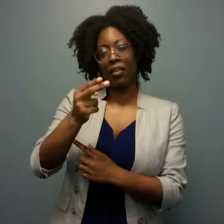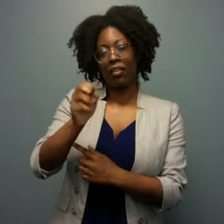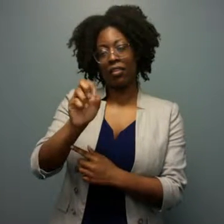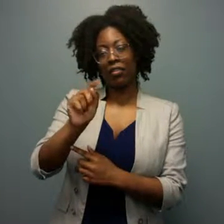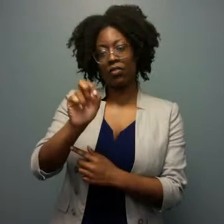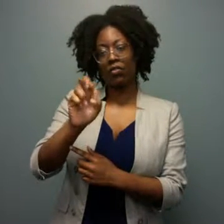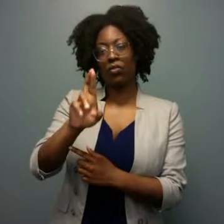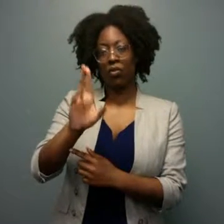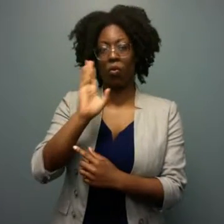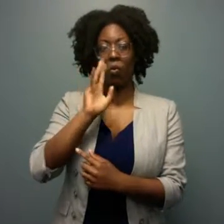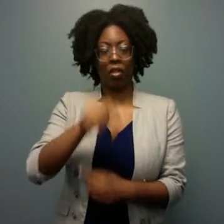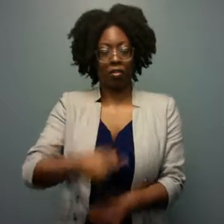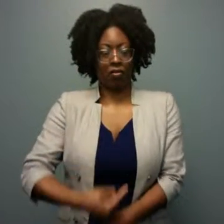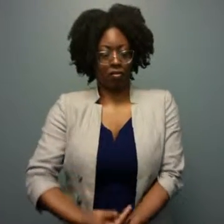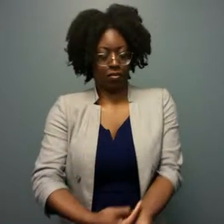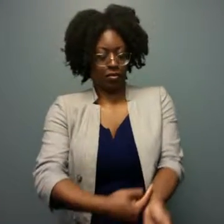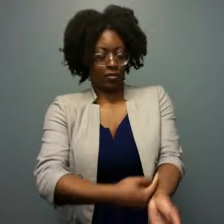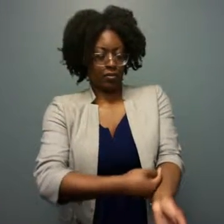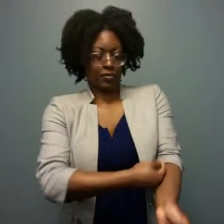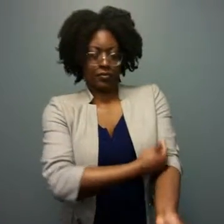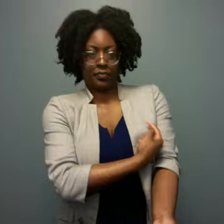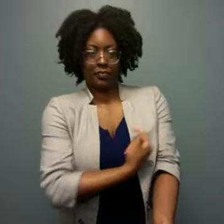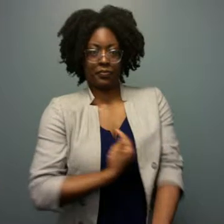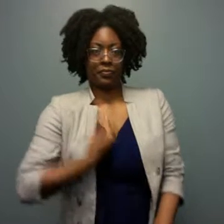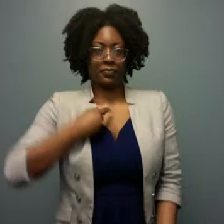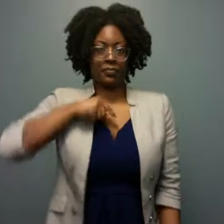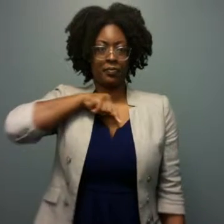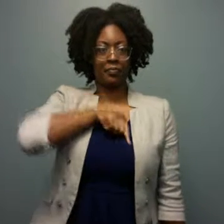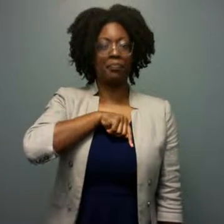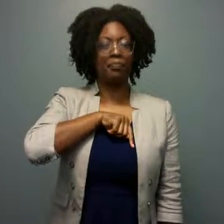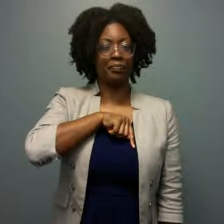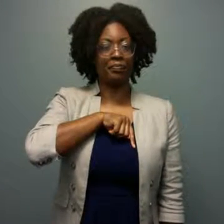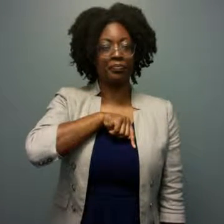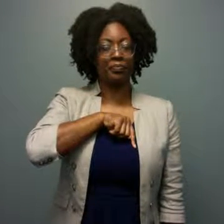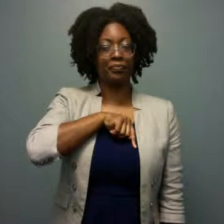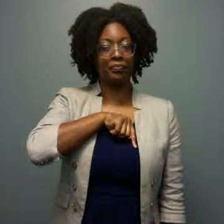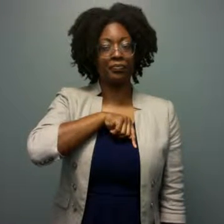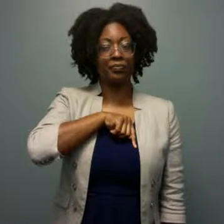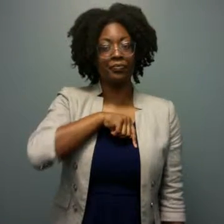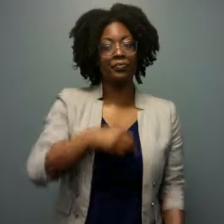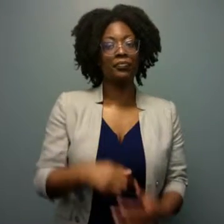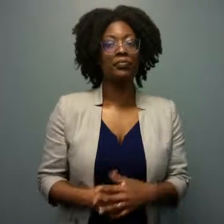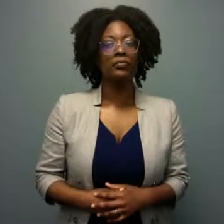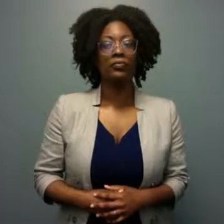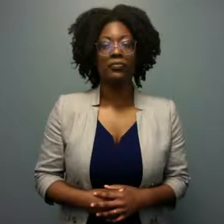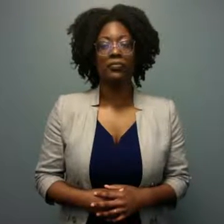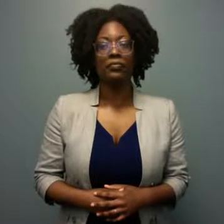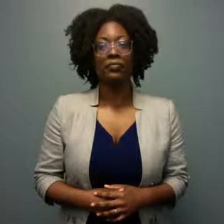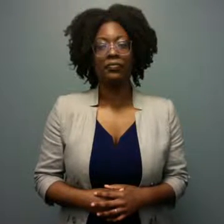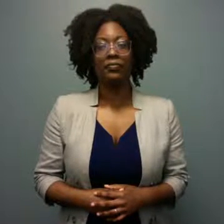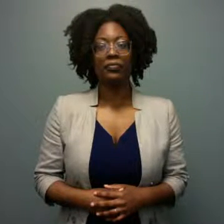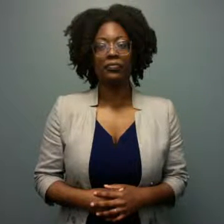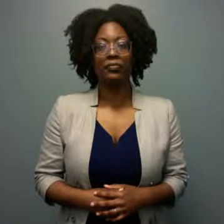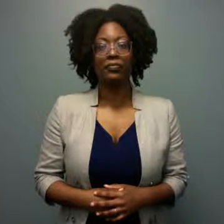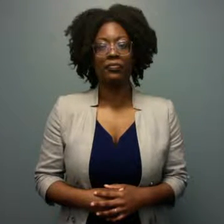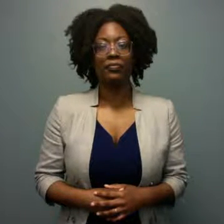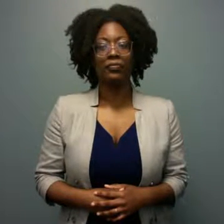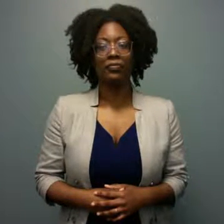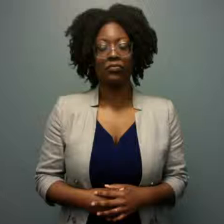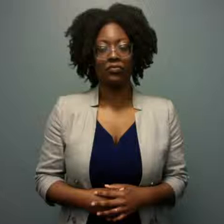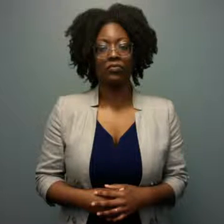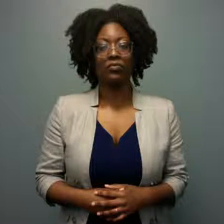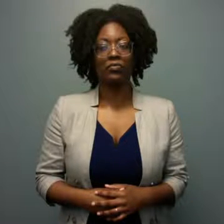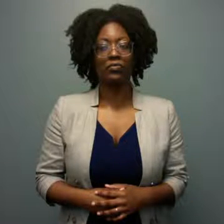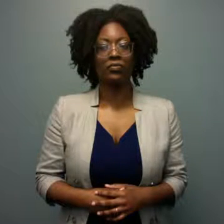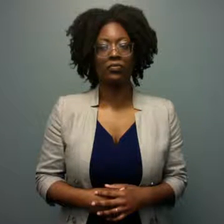heart. During this test, the cardiologist performing your procedure will advance the small plastic tube across the aortic valve into the